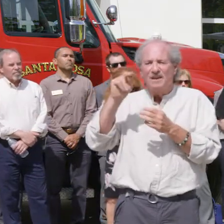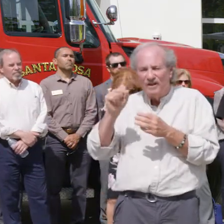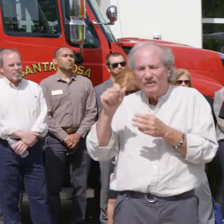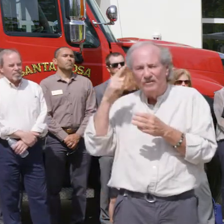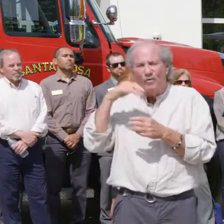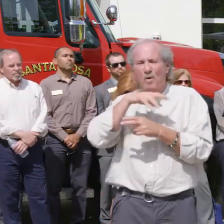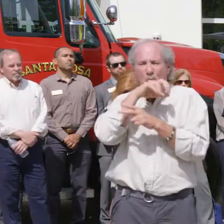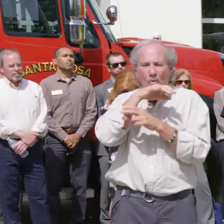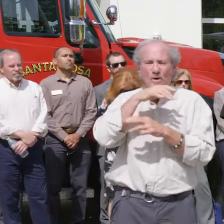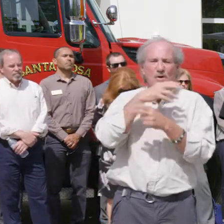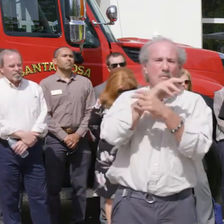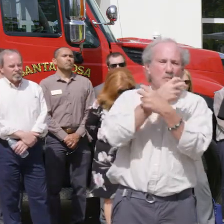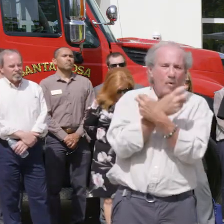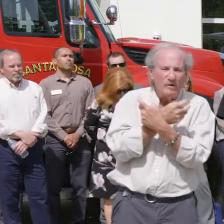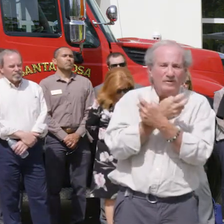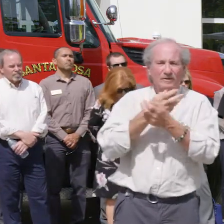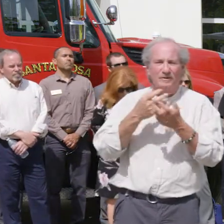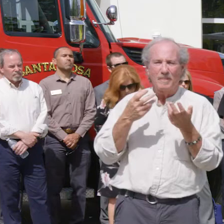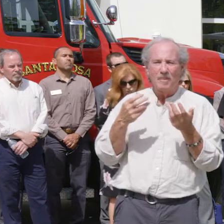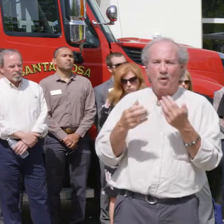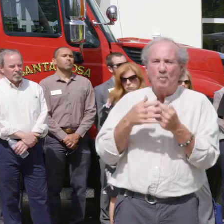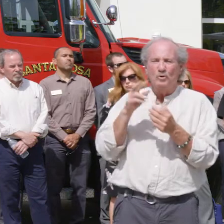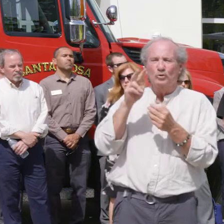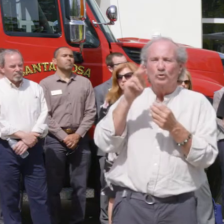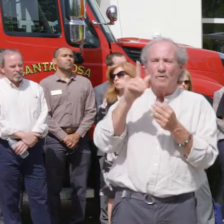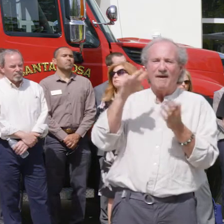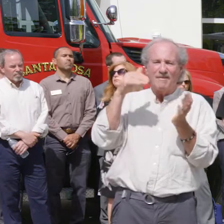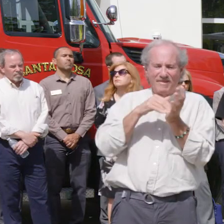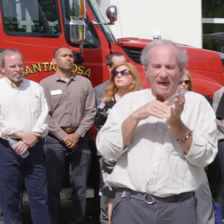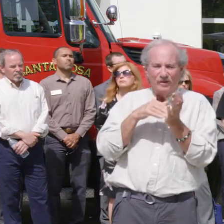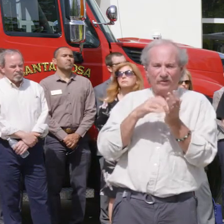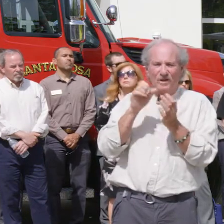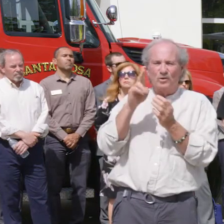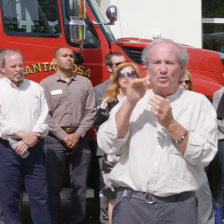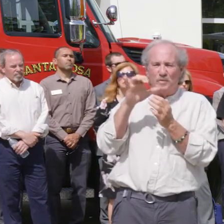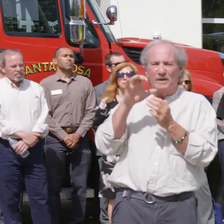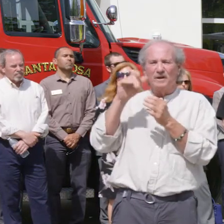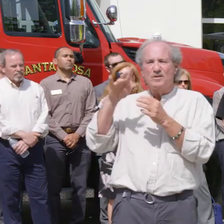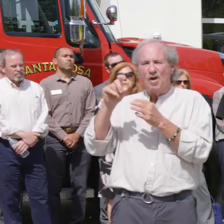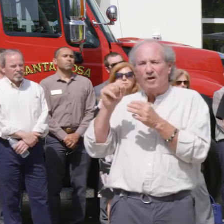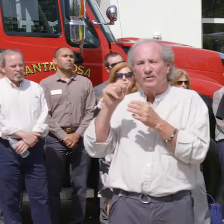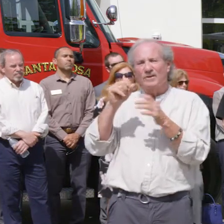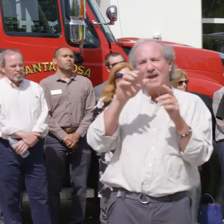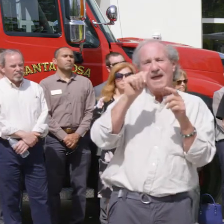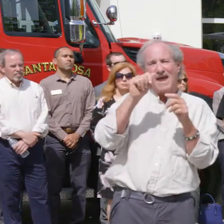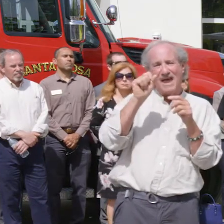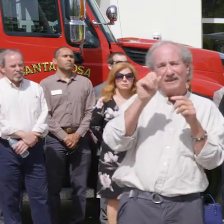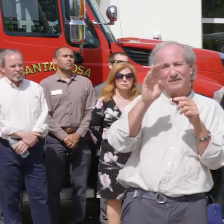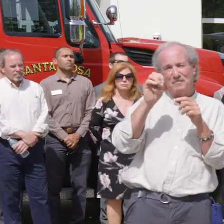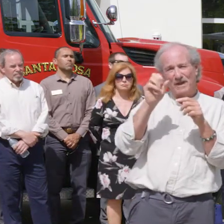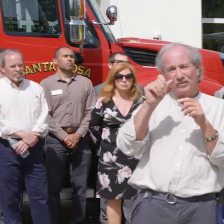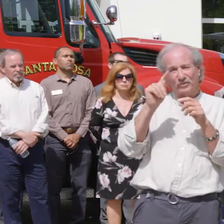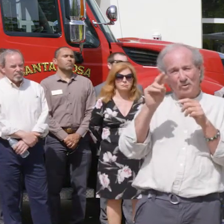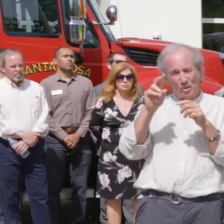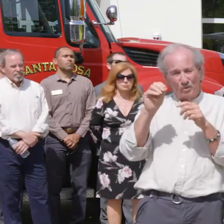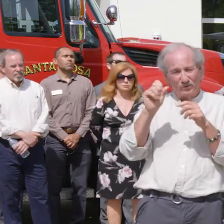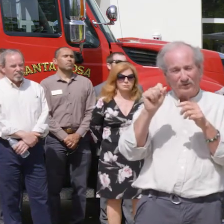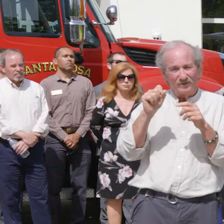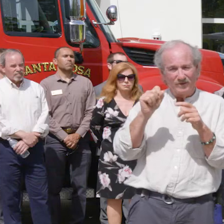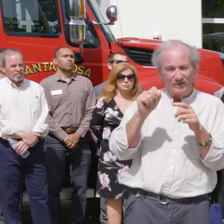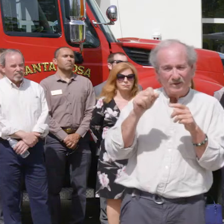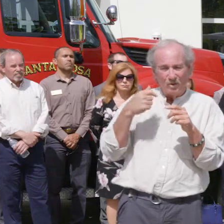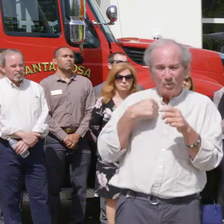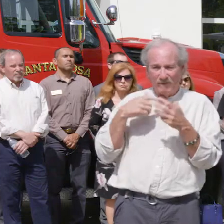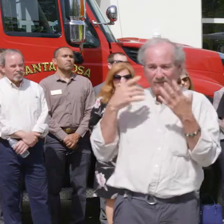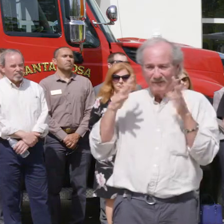hazardous waste and almost 25,000 cubic yards of asbestos-containing material. You know, we've